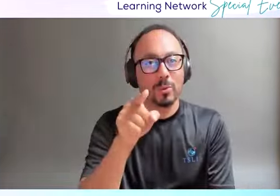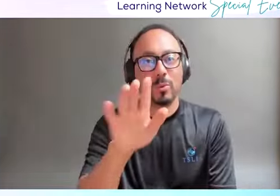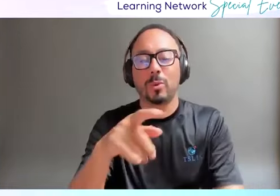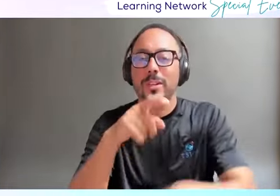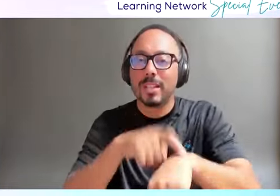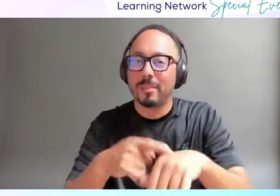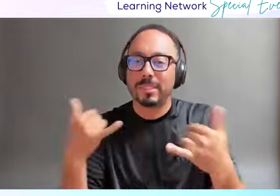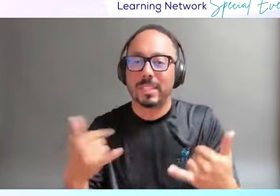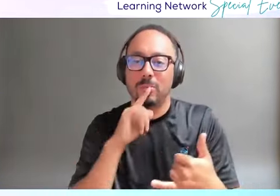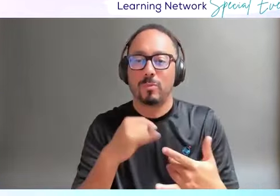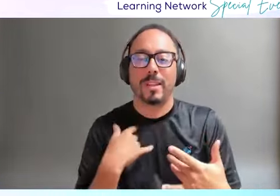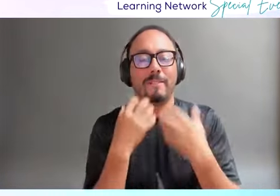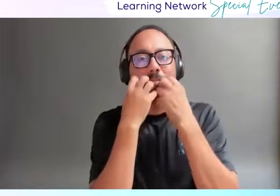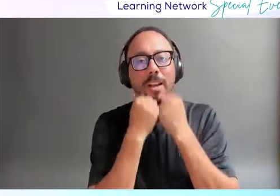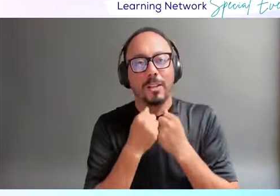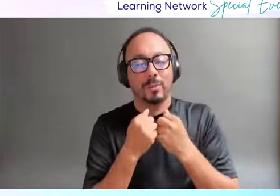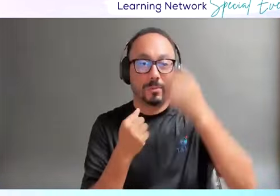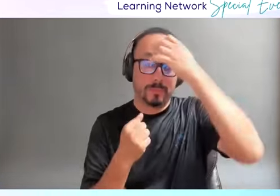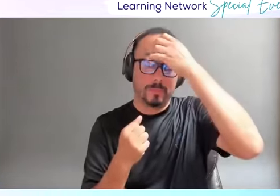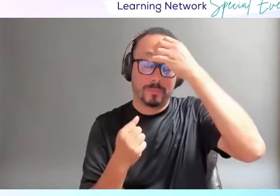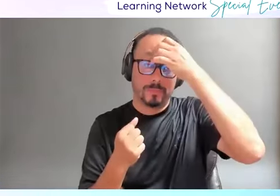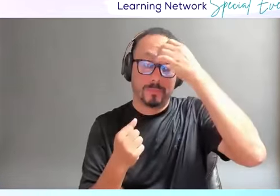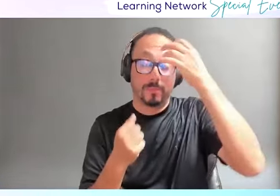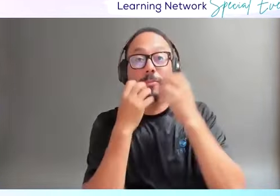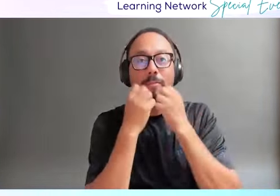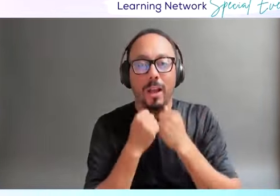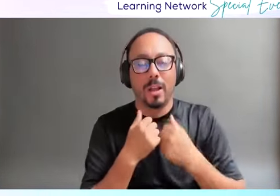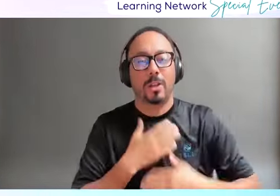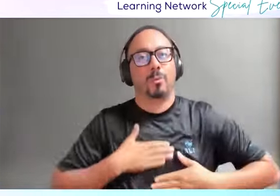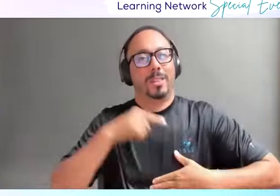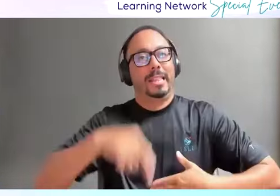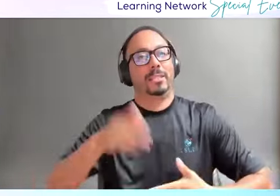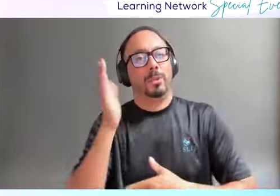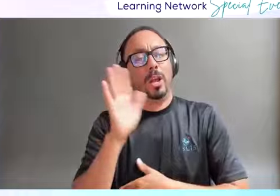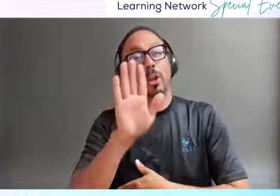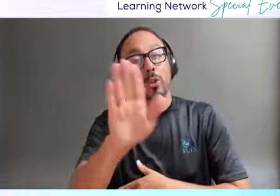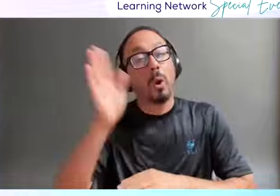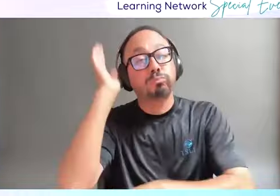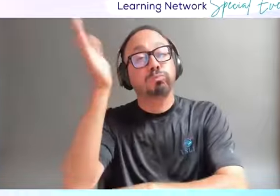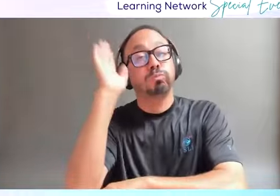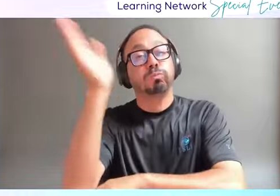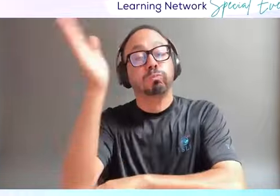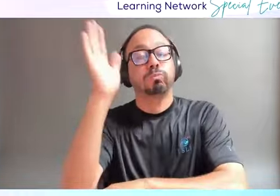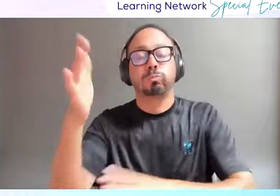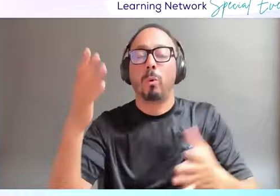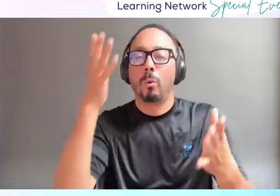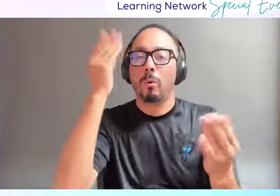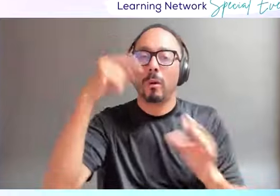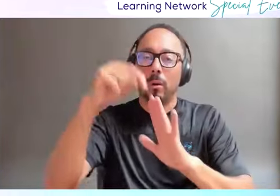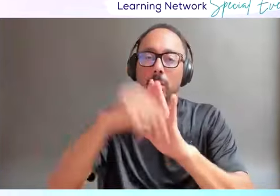really value and appreciate this presentation and the detail that you offered everyone today. I also want to